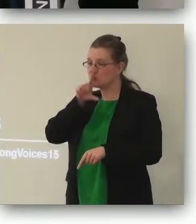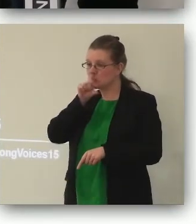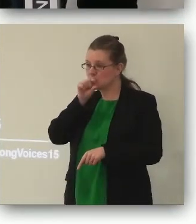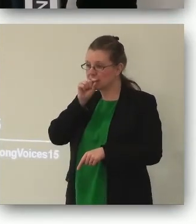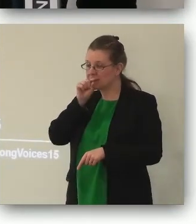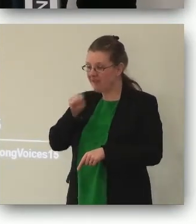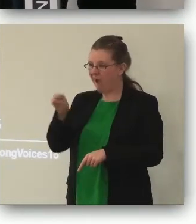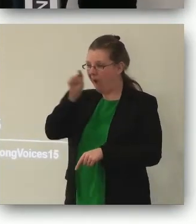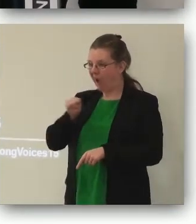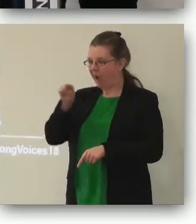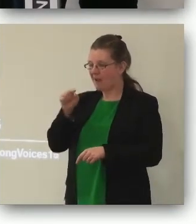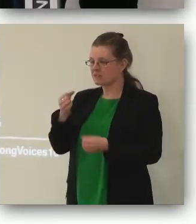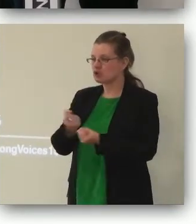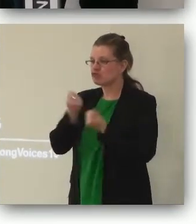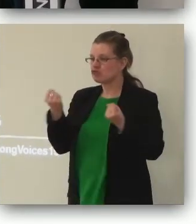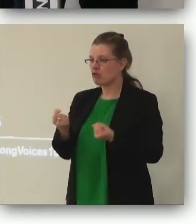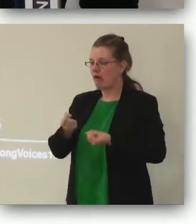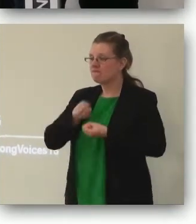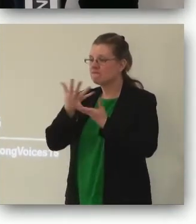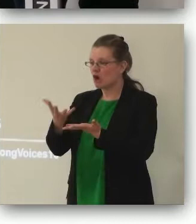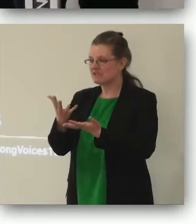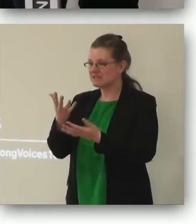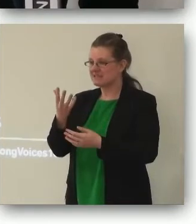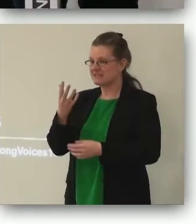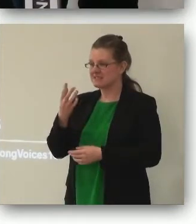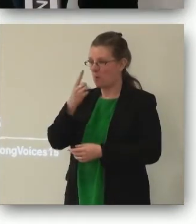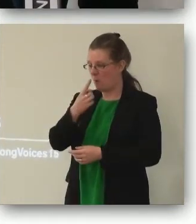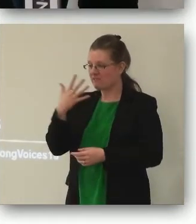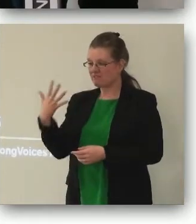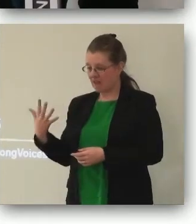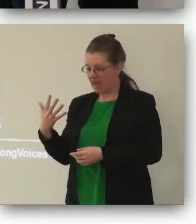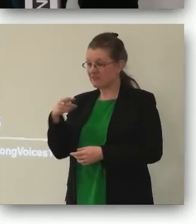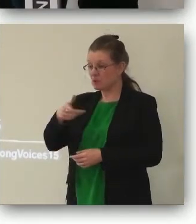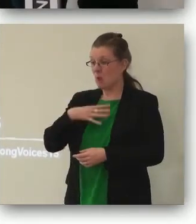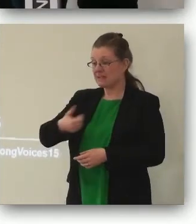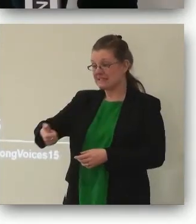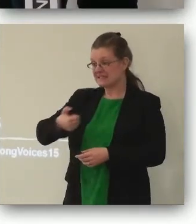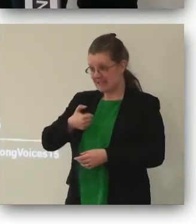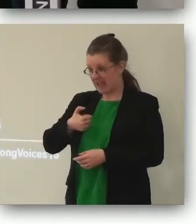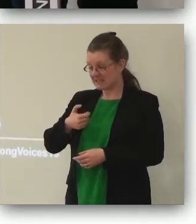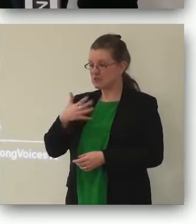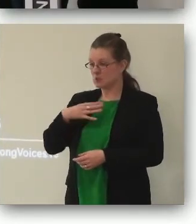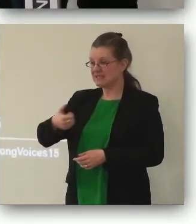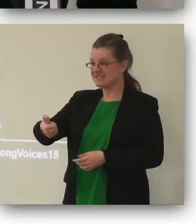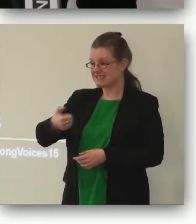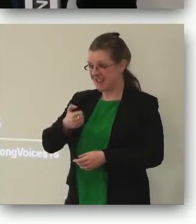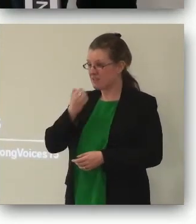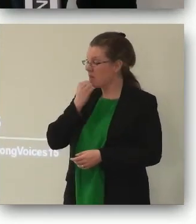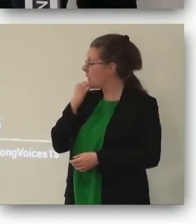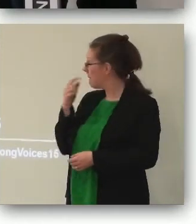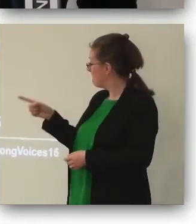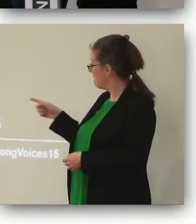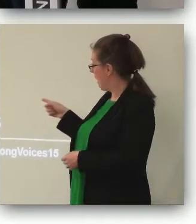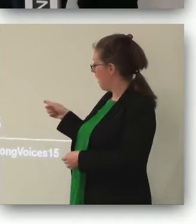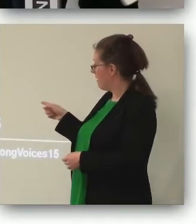at strongvoices15. If you want to text in your answers, you need to text them to the number on